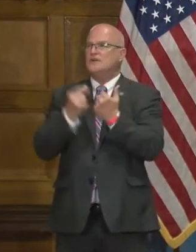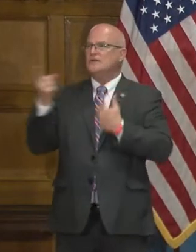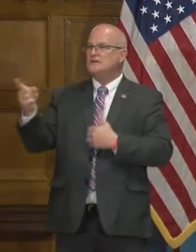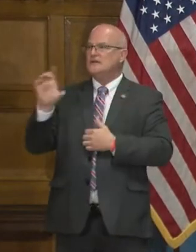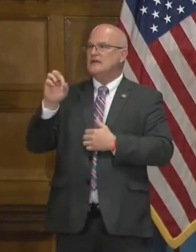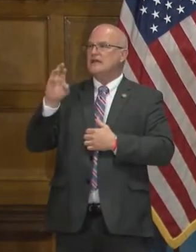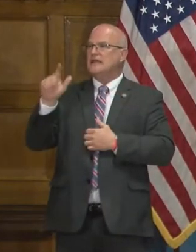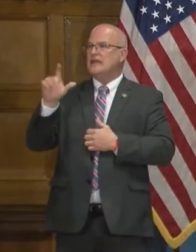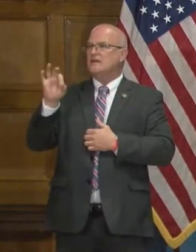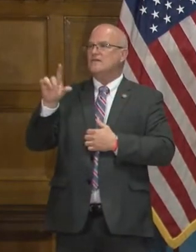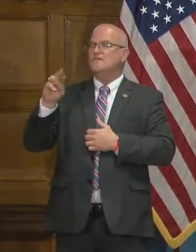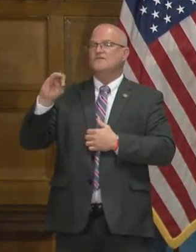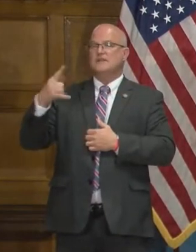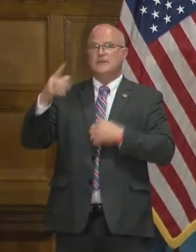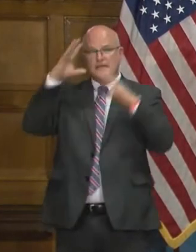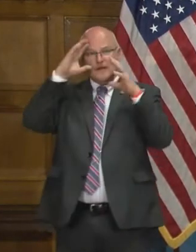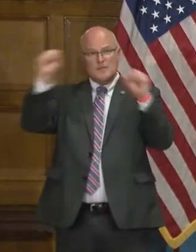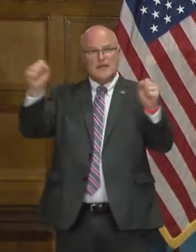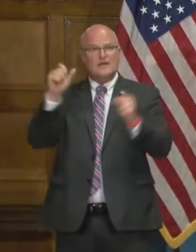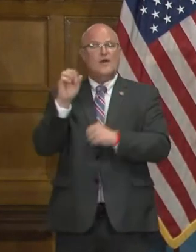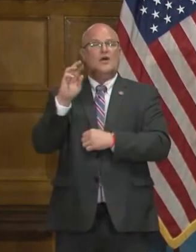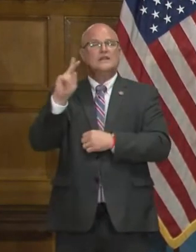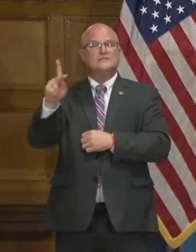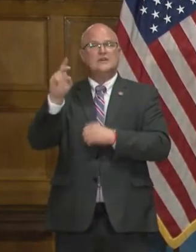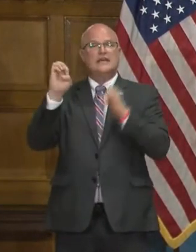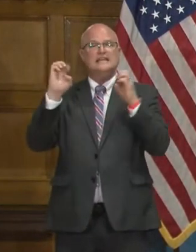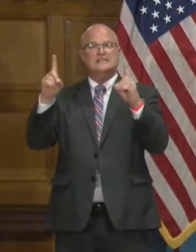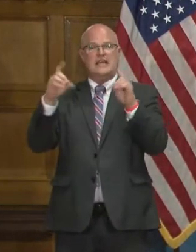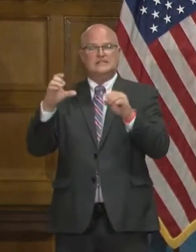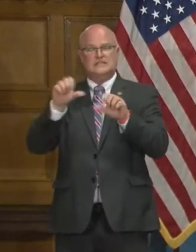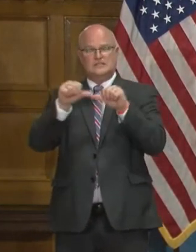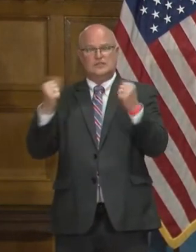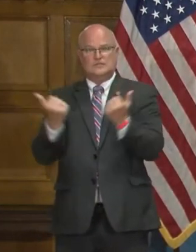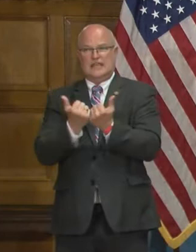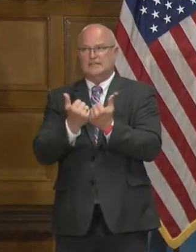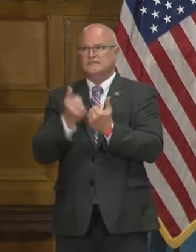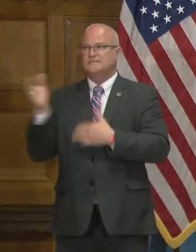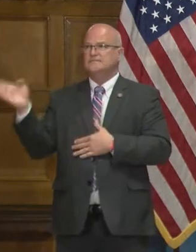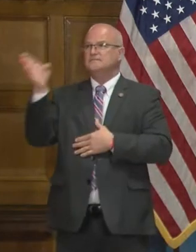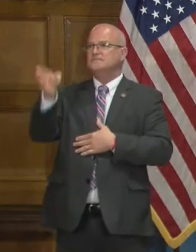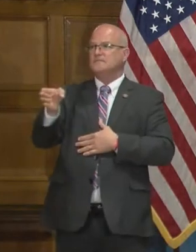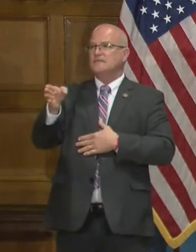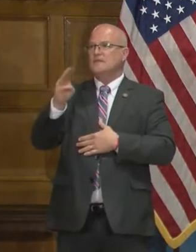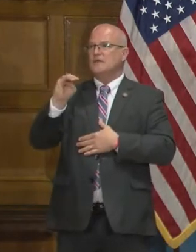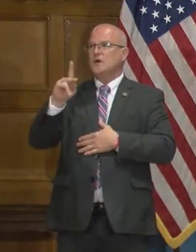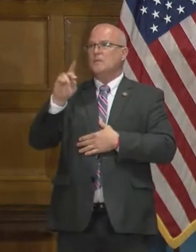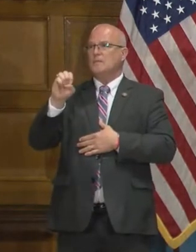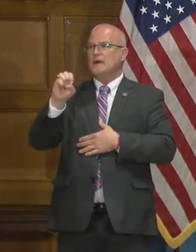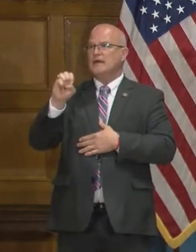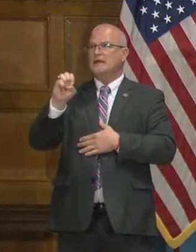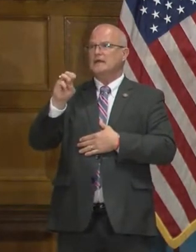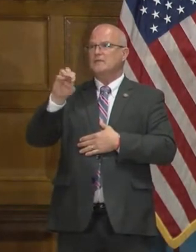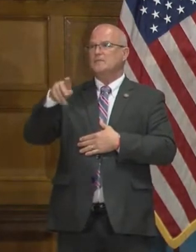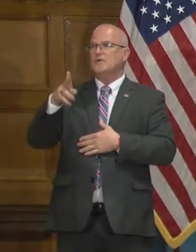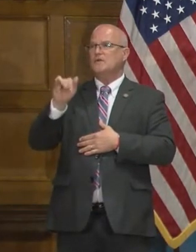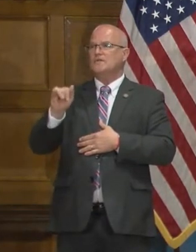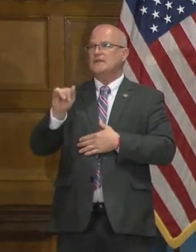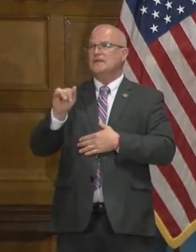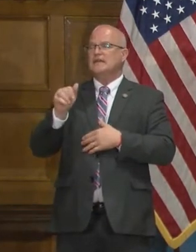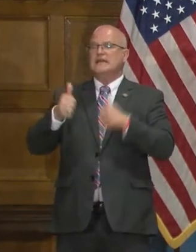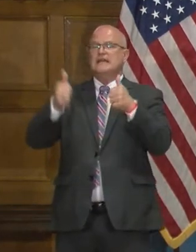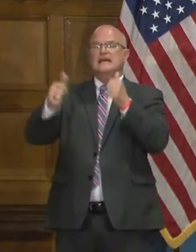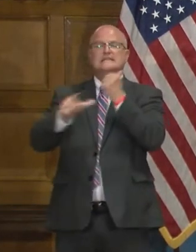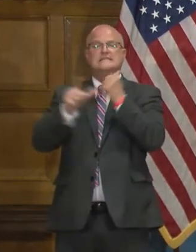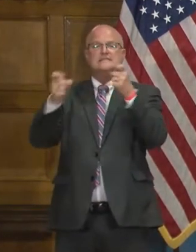Director of the Arkansas State Teachers Association. I'm Carol Fleming. I am the President of the Arkansas Education Association. I'm Mike Mertens. I'm the Assistant